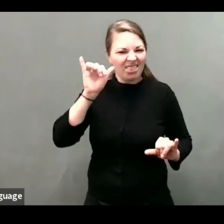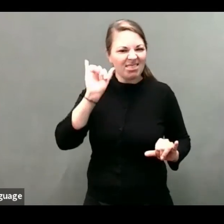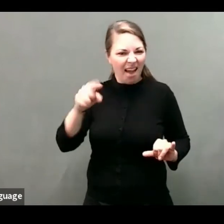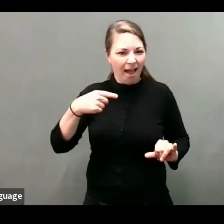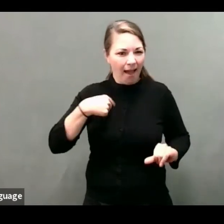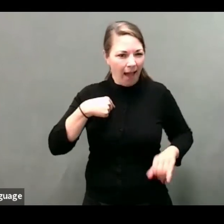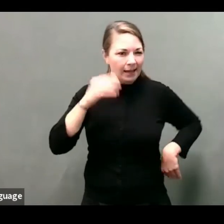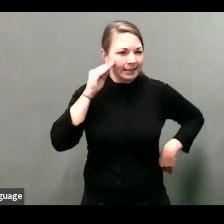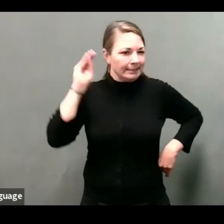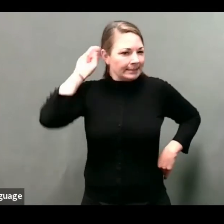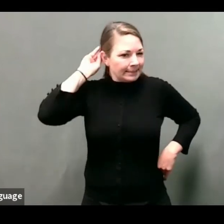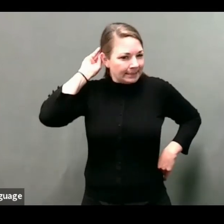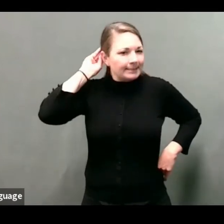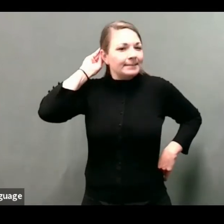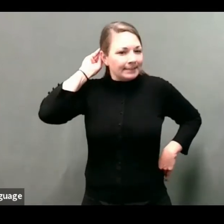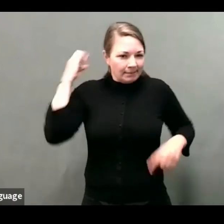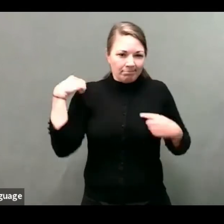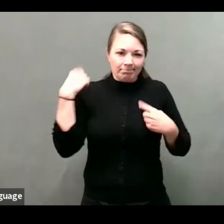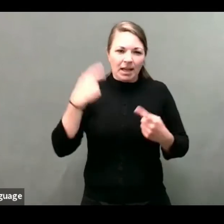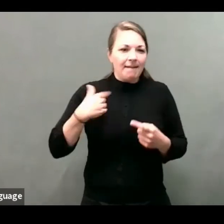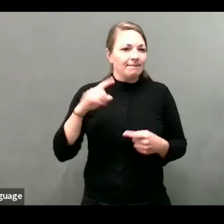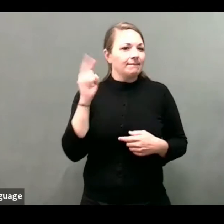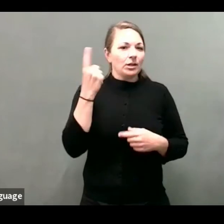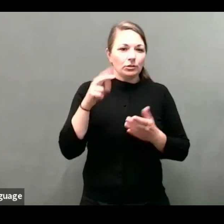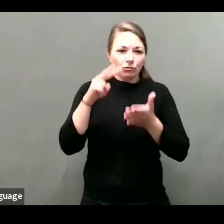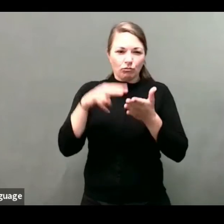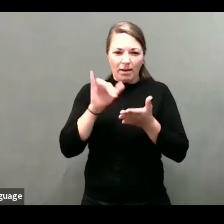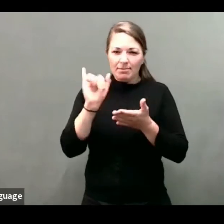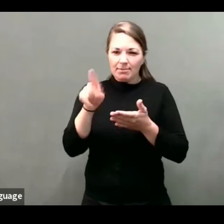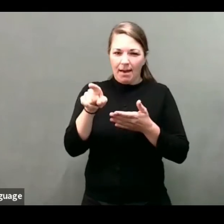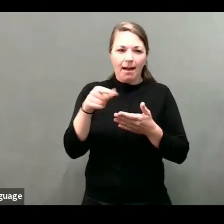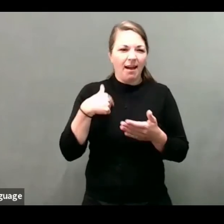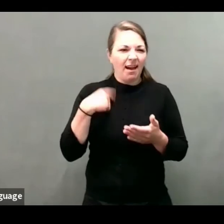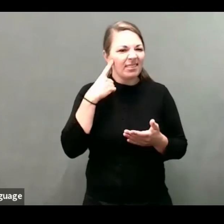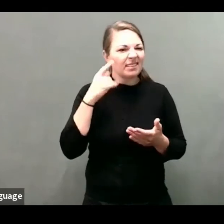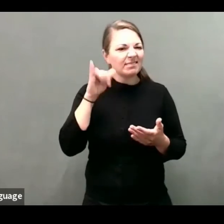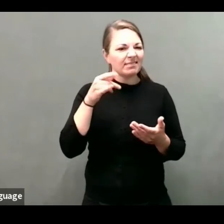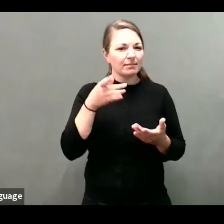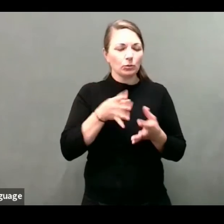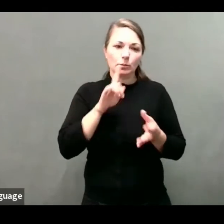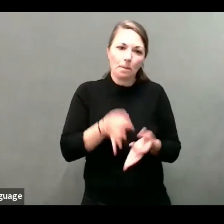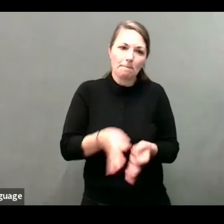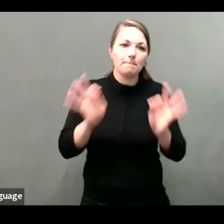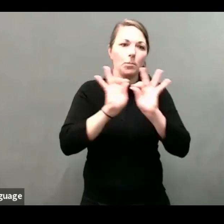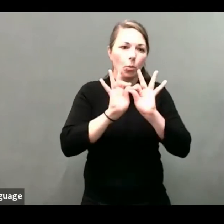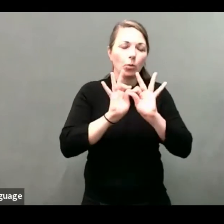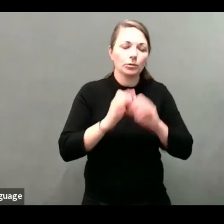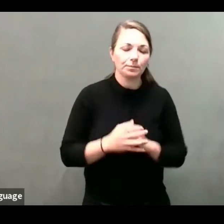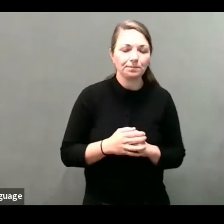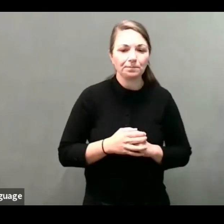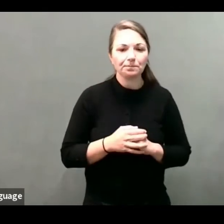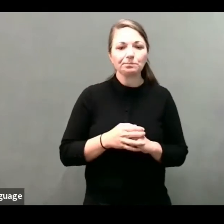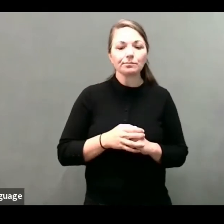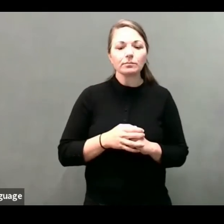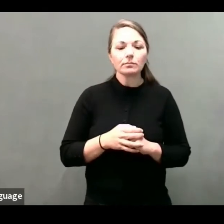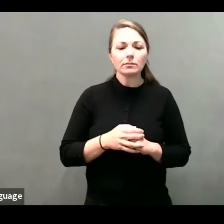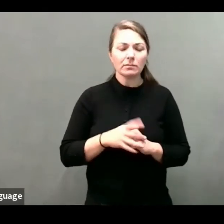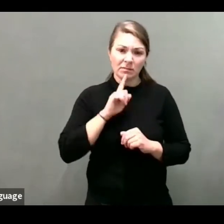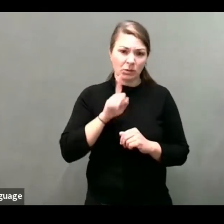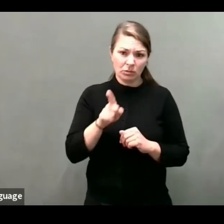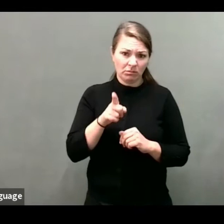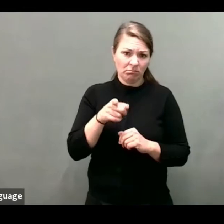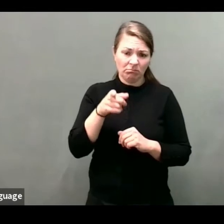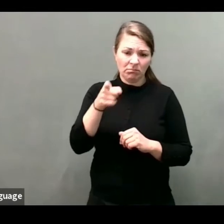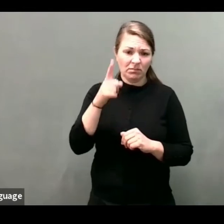advocate ever since I first read it. So I wanted to really start with this idea. And this is so very true during medical